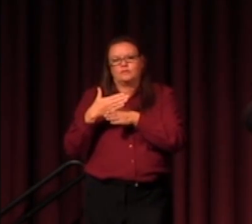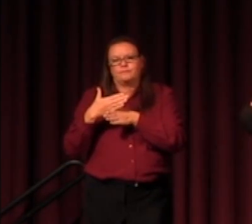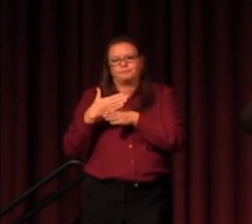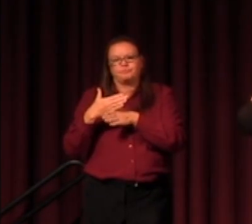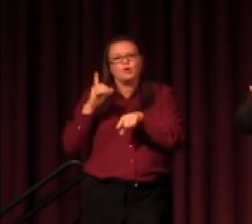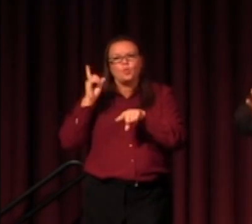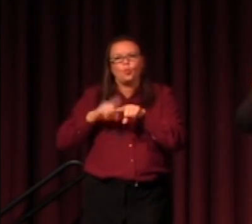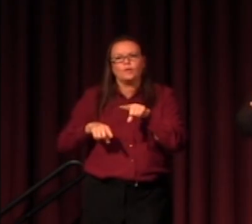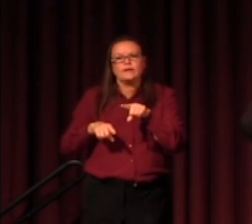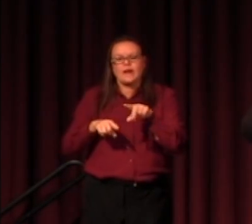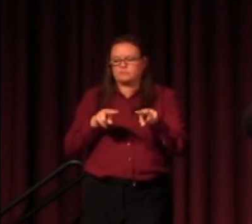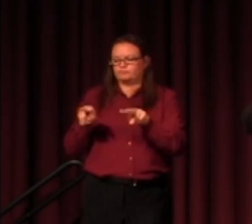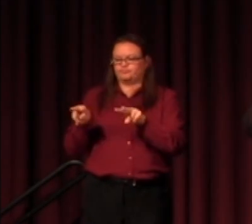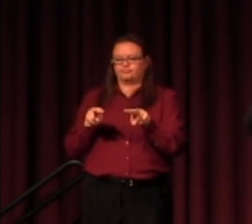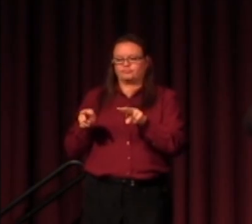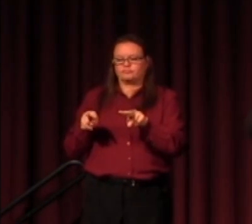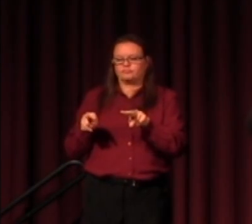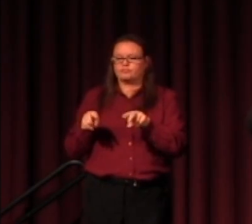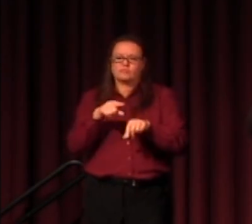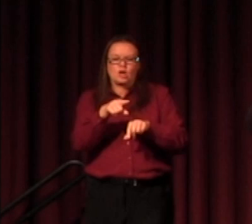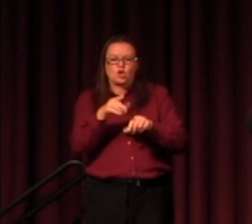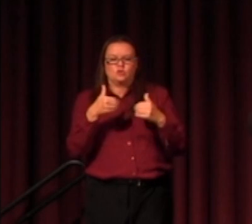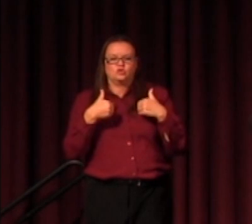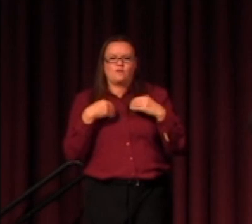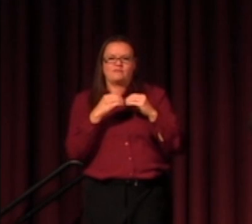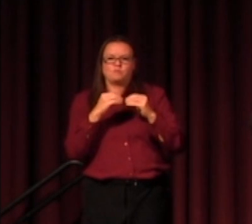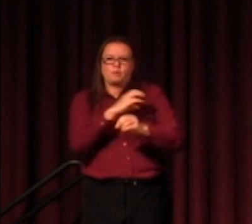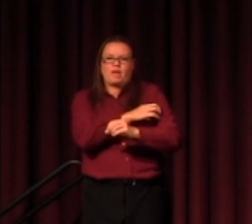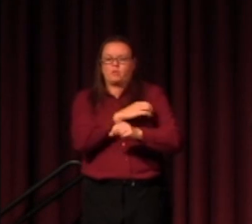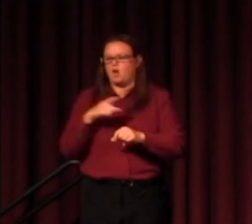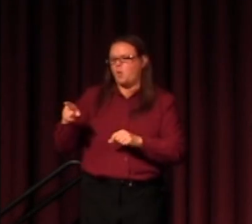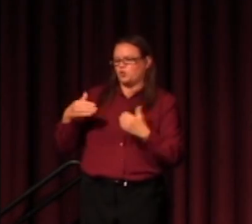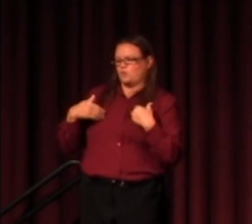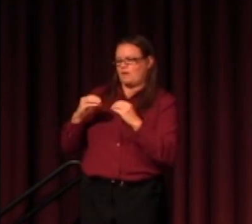that other people seem to have more influence than us, more power than us,